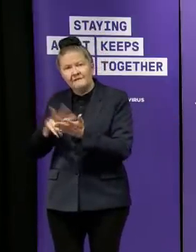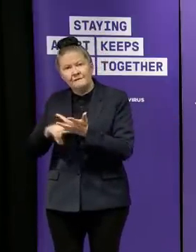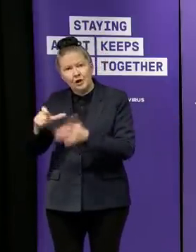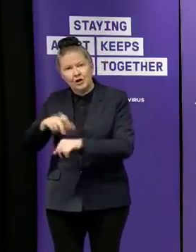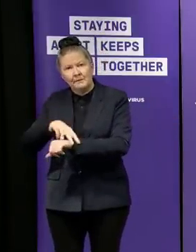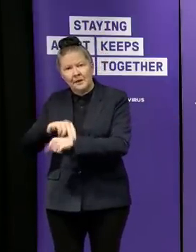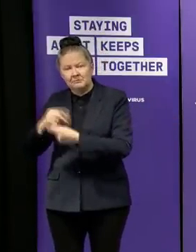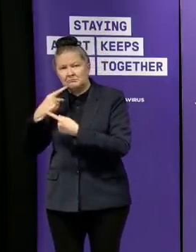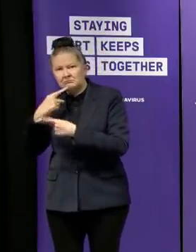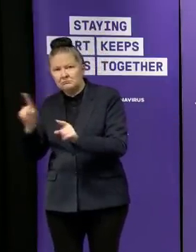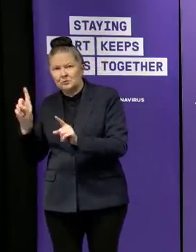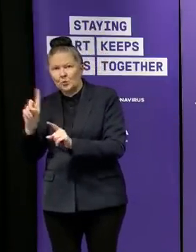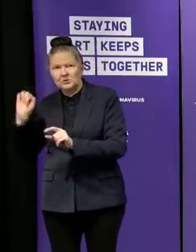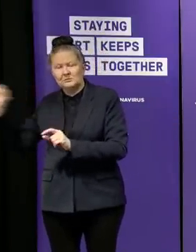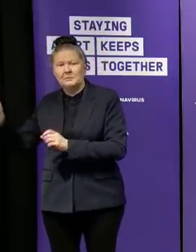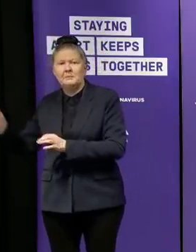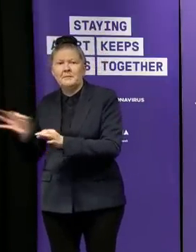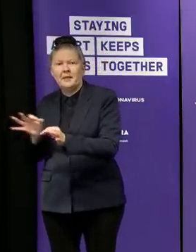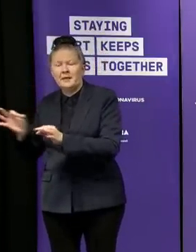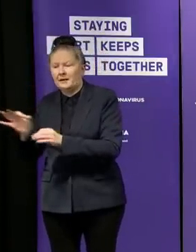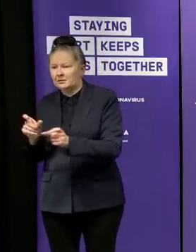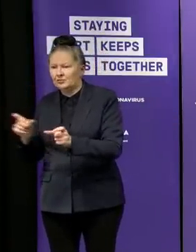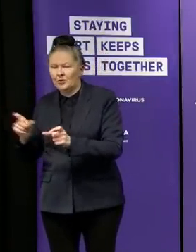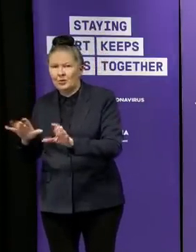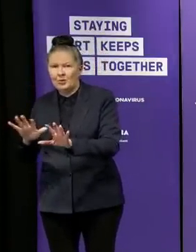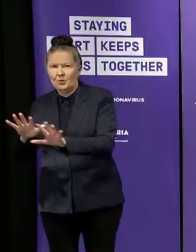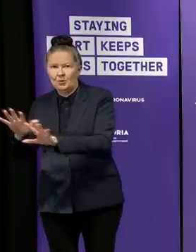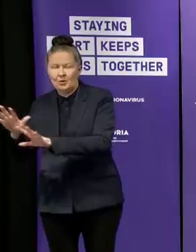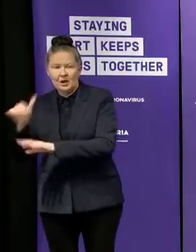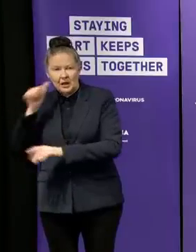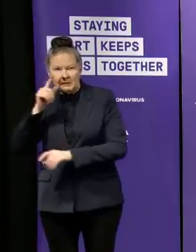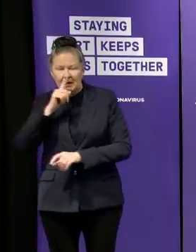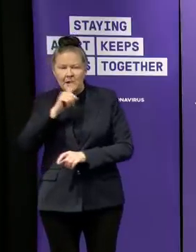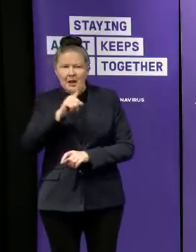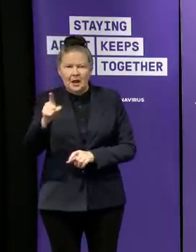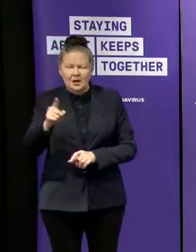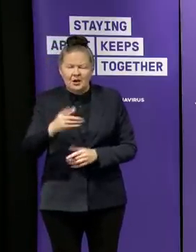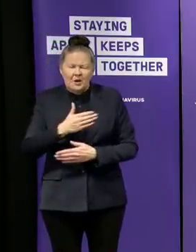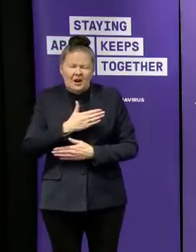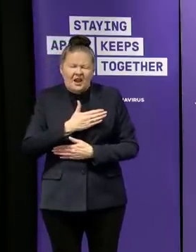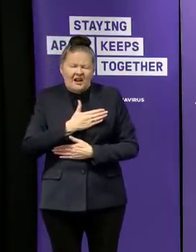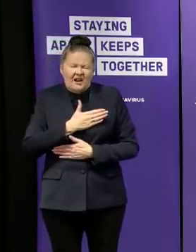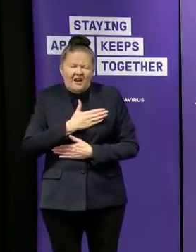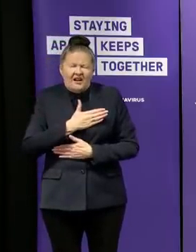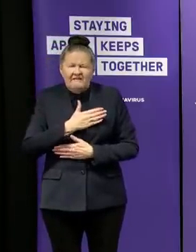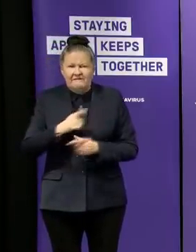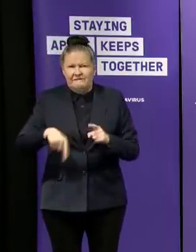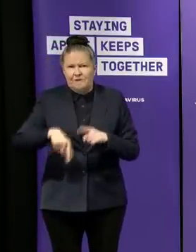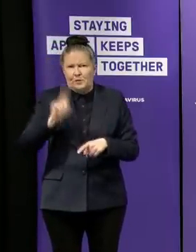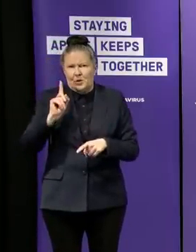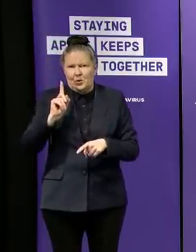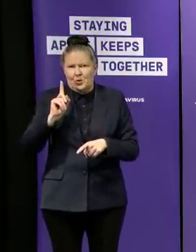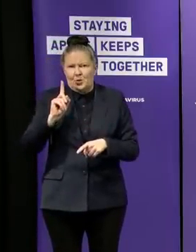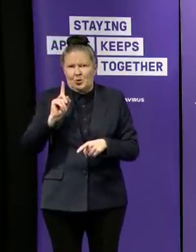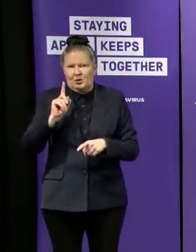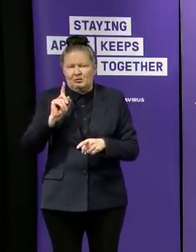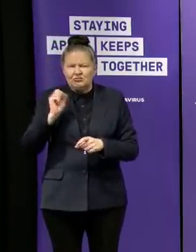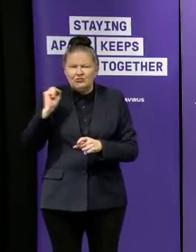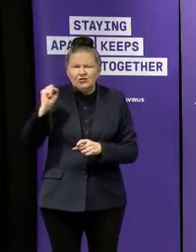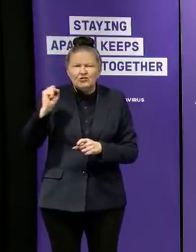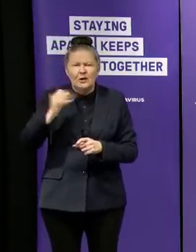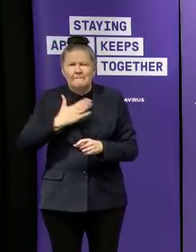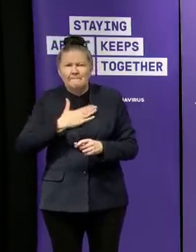the week. I know people are very passionate about football, and they're very passionate about their